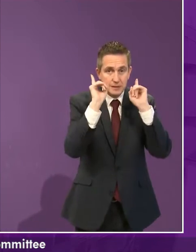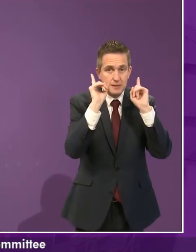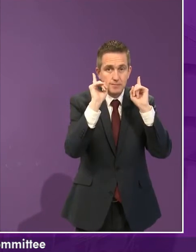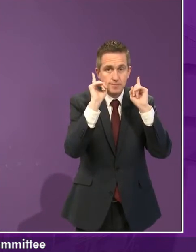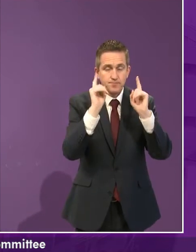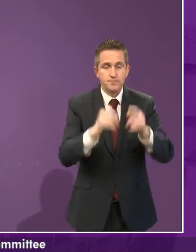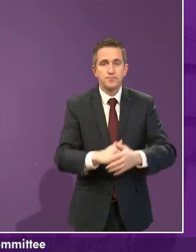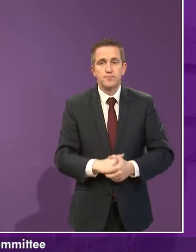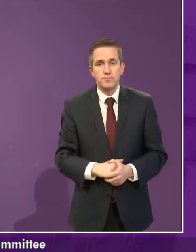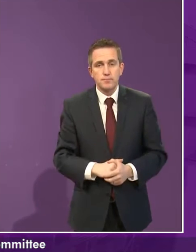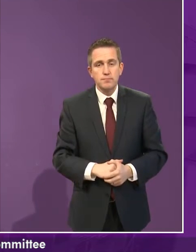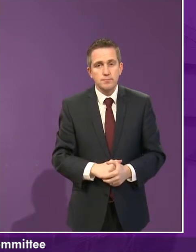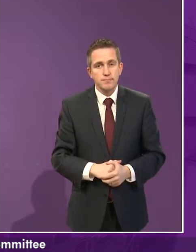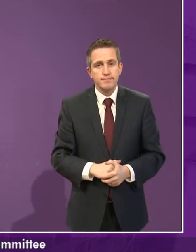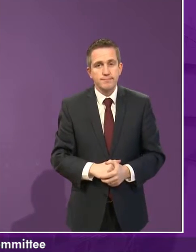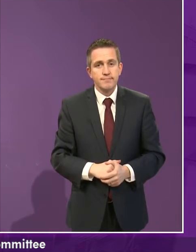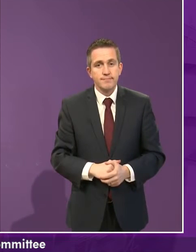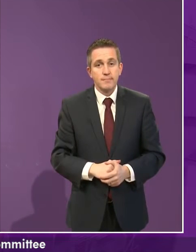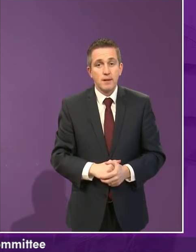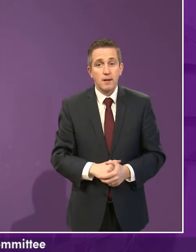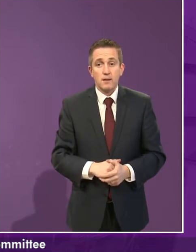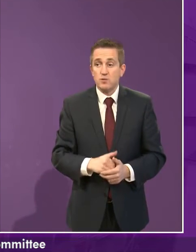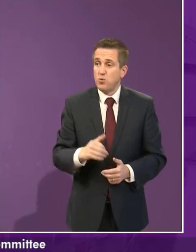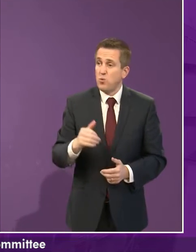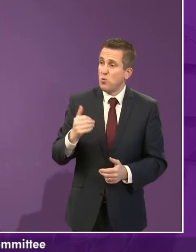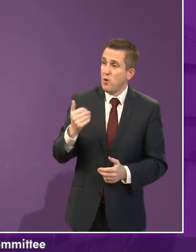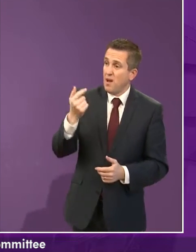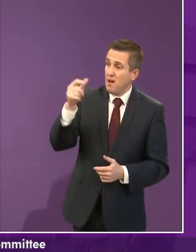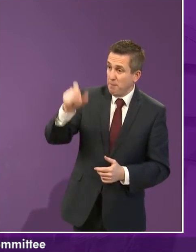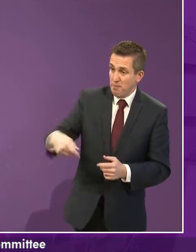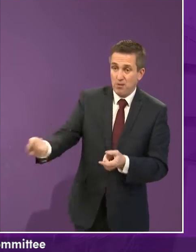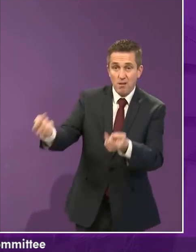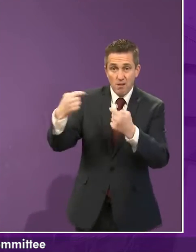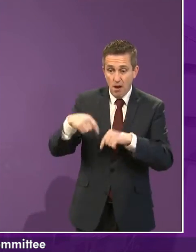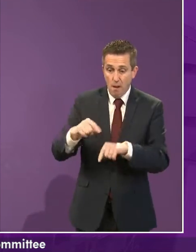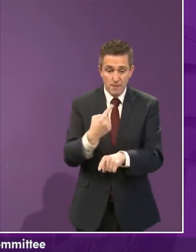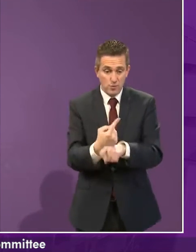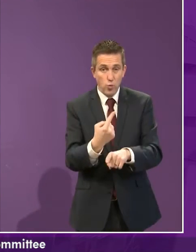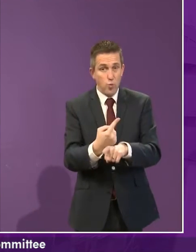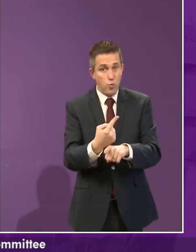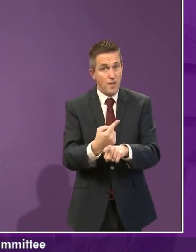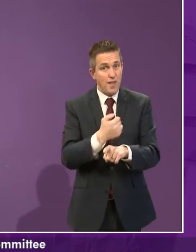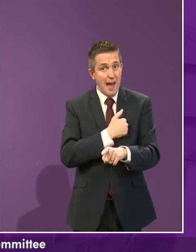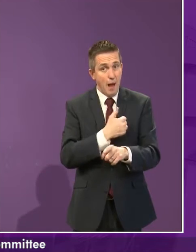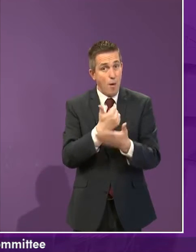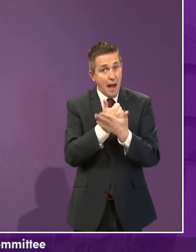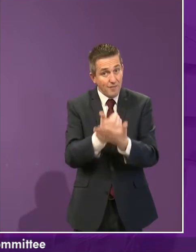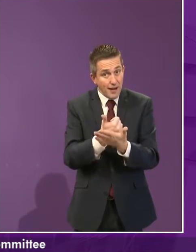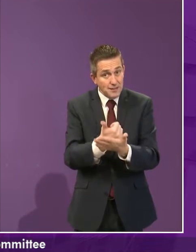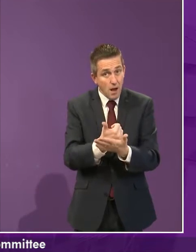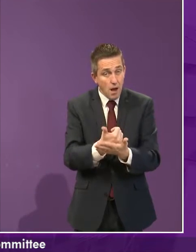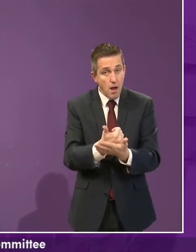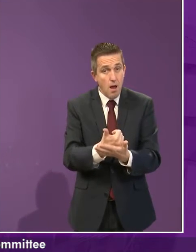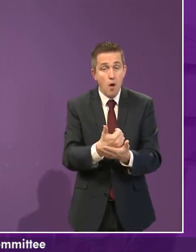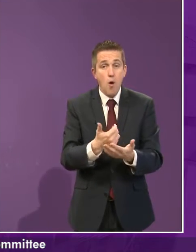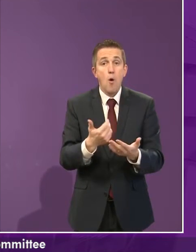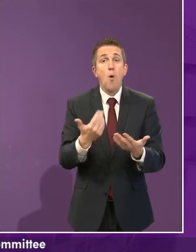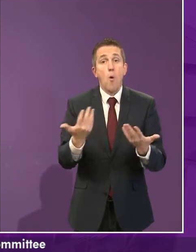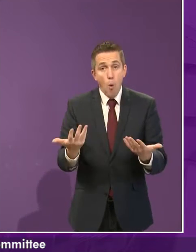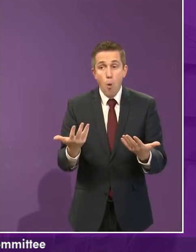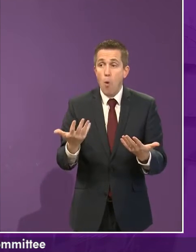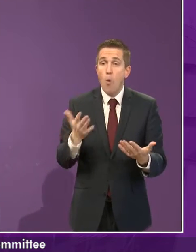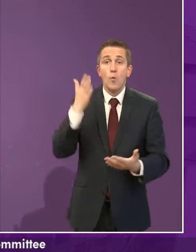would be either people coming to the service and having a chat with one of our advisors, or actually having